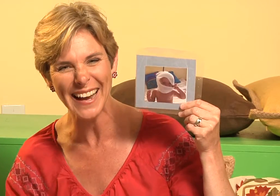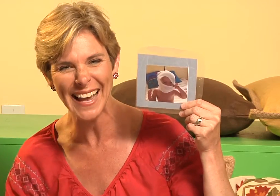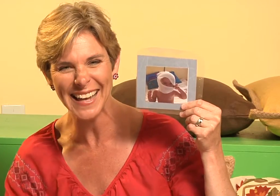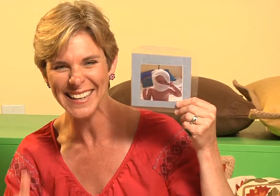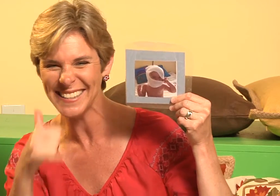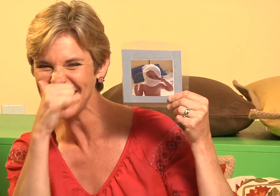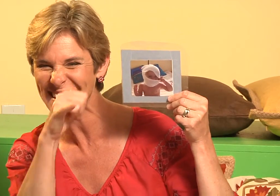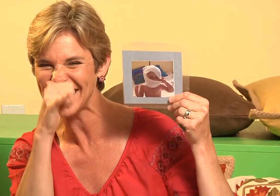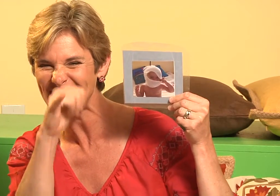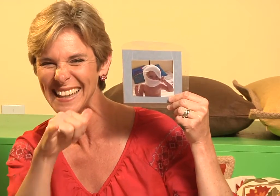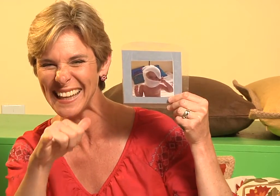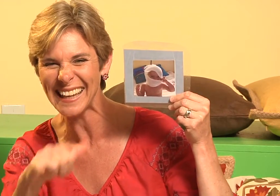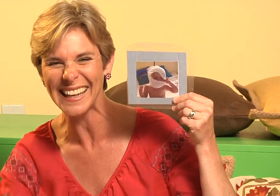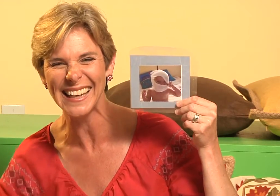head. She's silly.